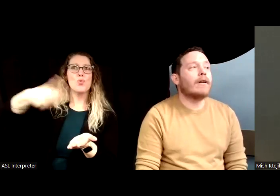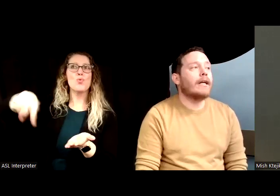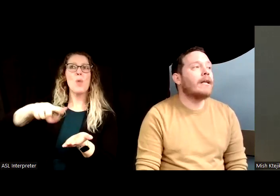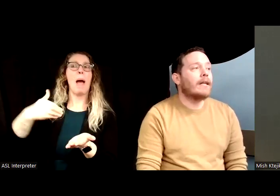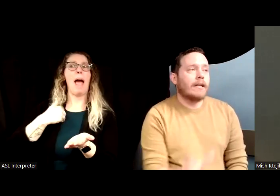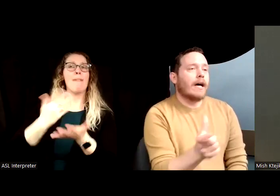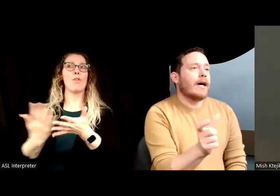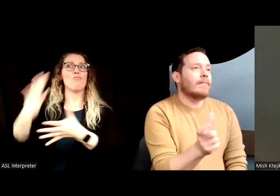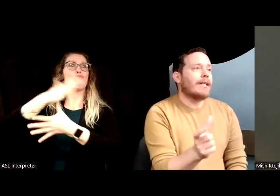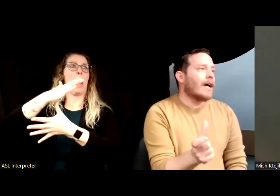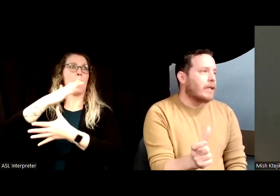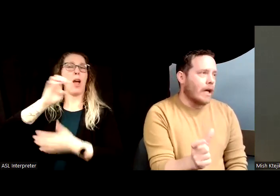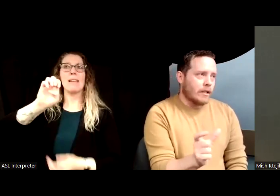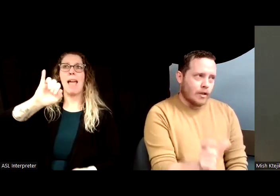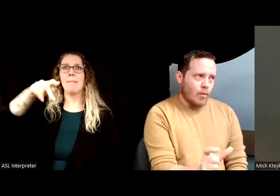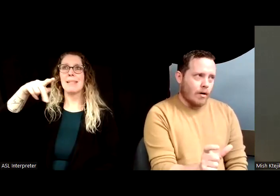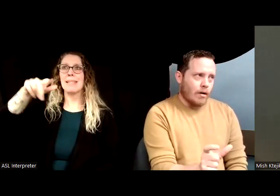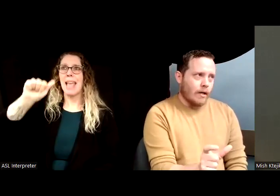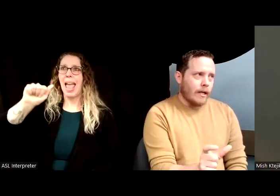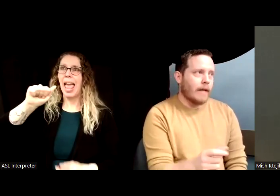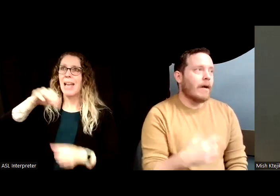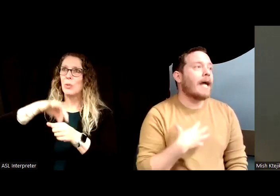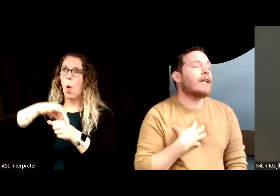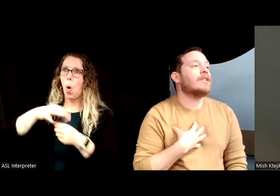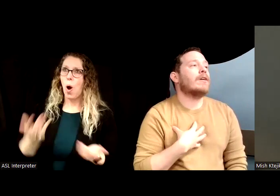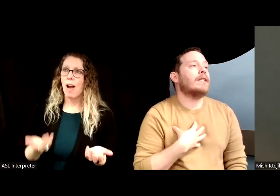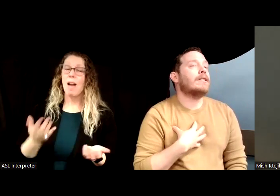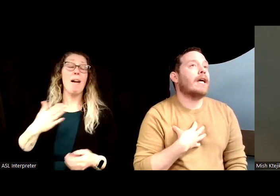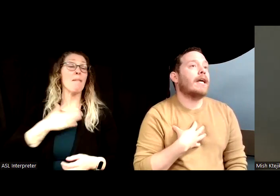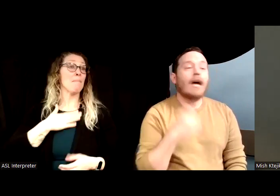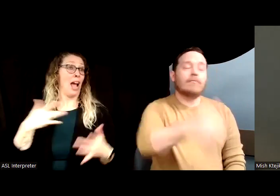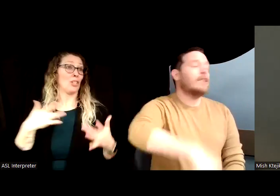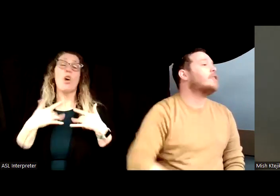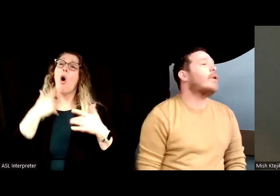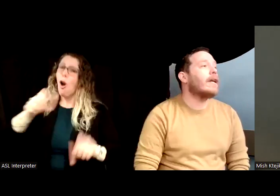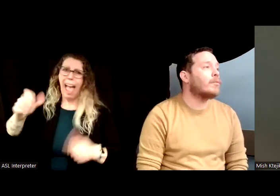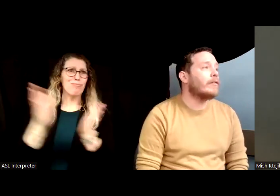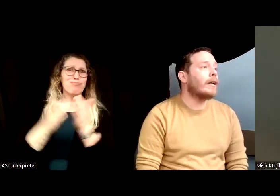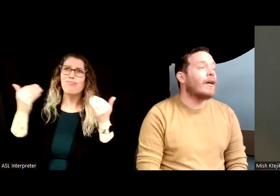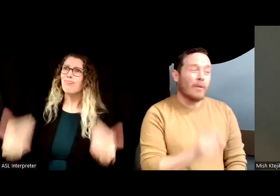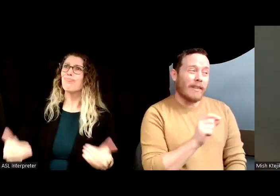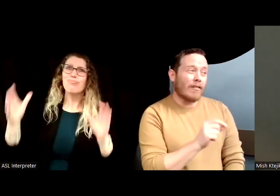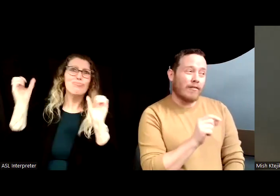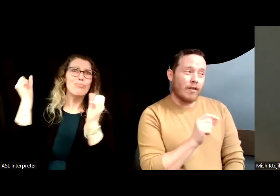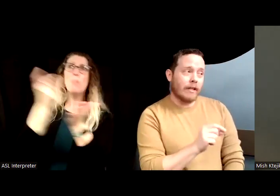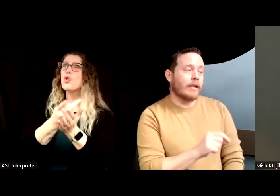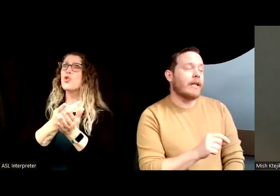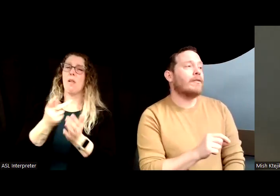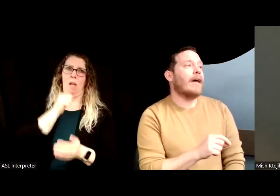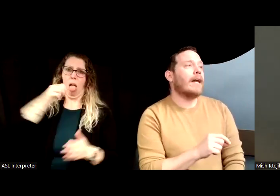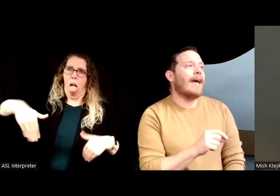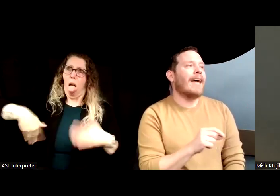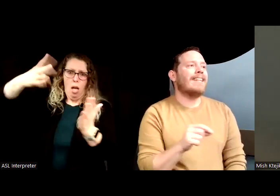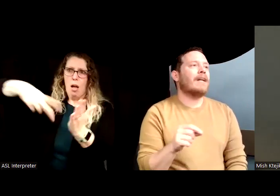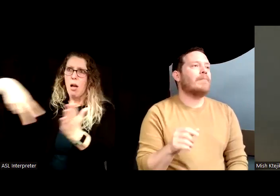the primary EIPA score. And my concern is saying, yeah, let's just go ahead and approve it without fully